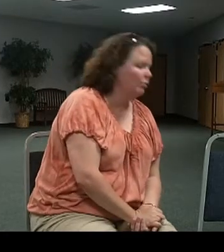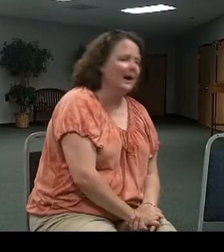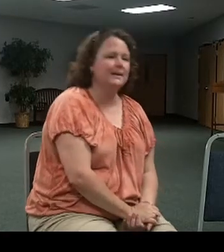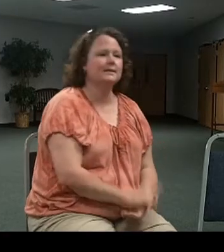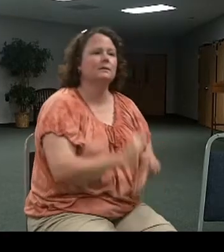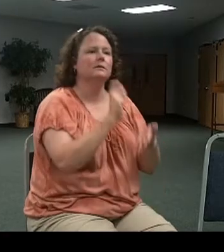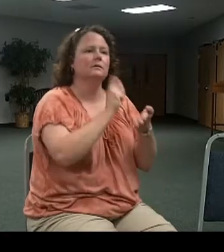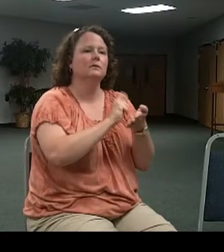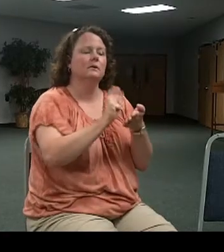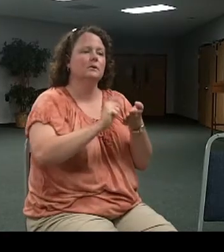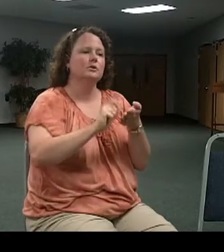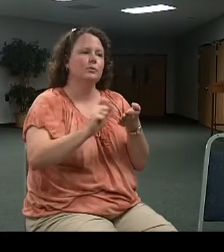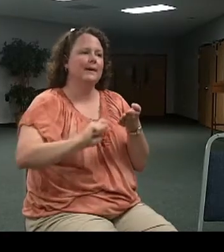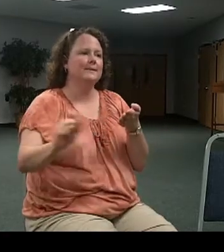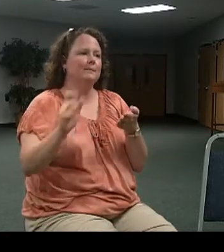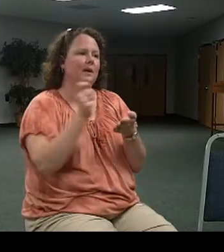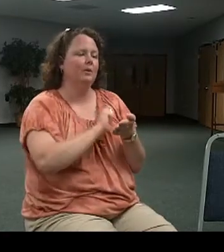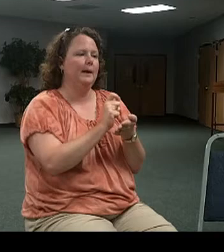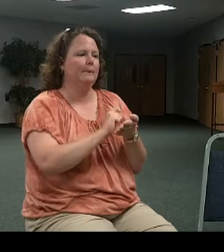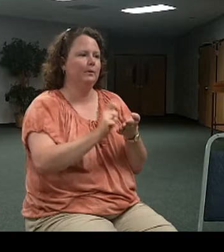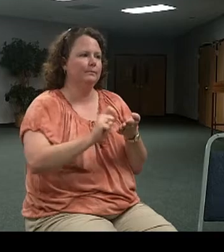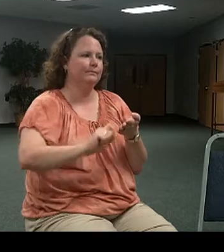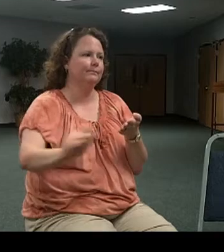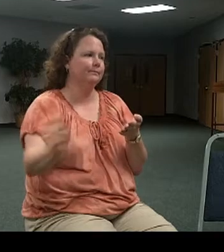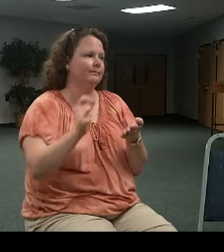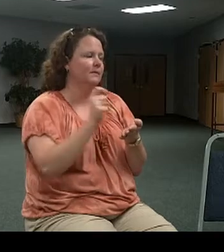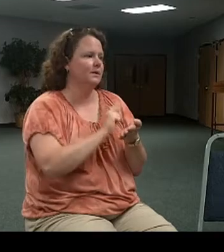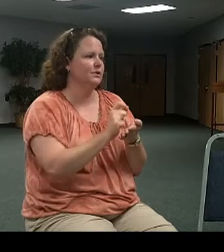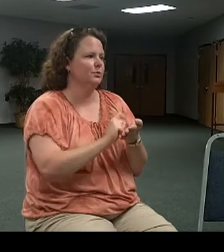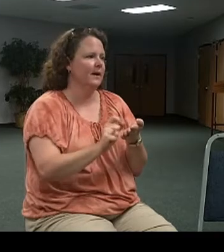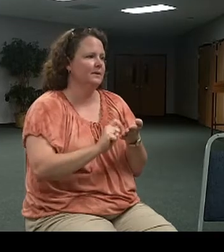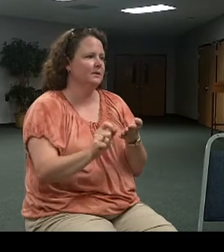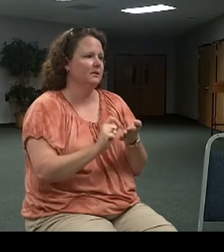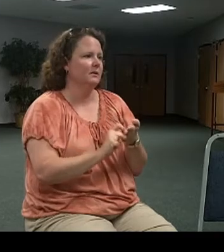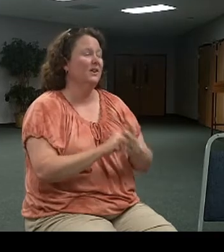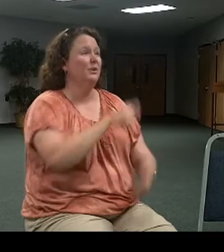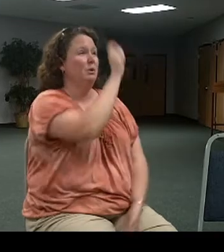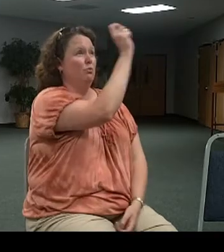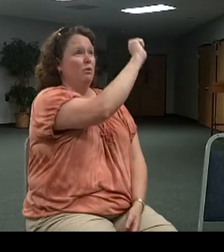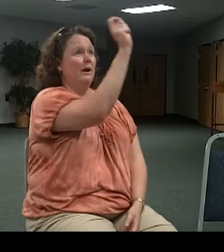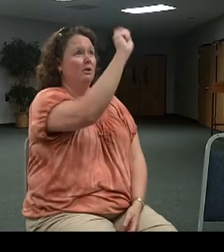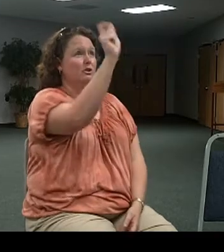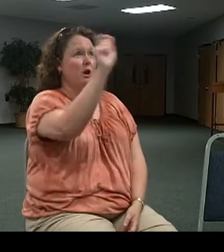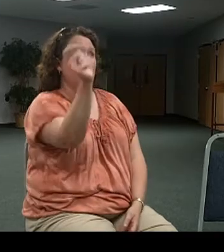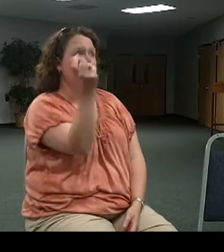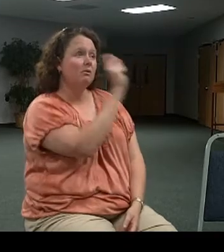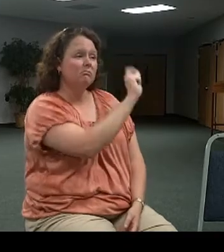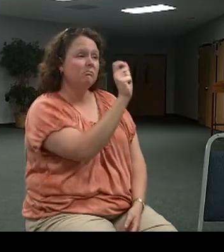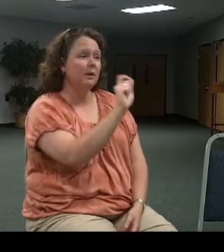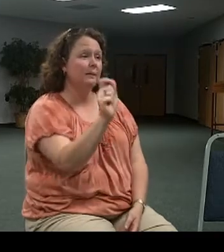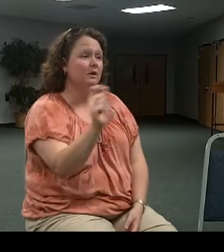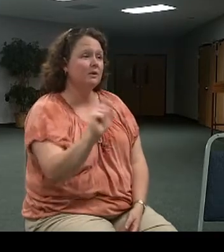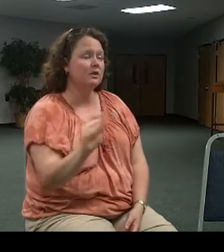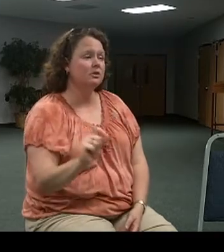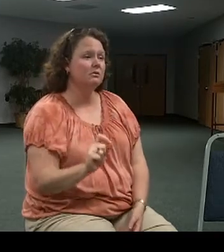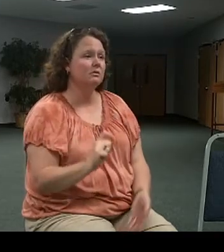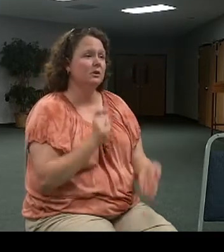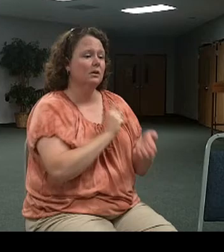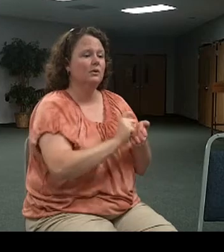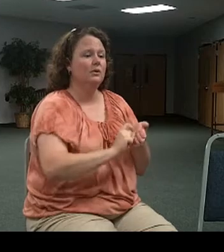Write. To write something on paper. It's to write. You can write on a chalkboard, it can be directional. You